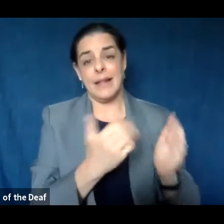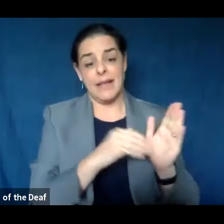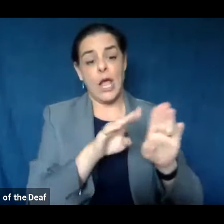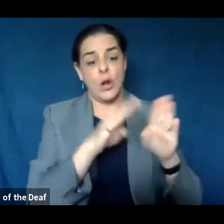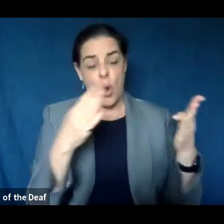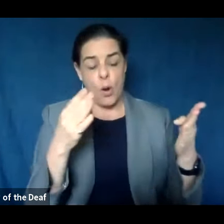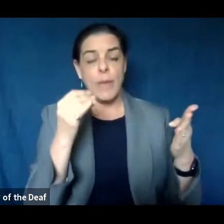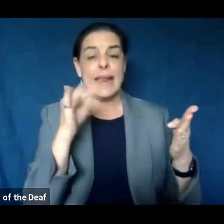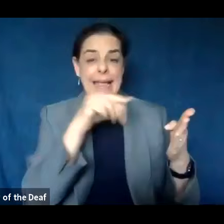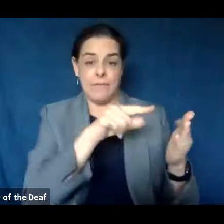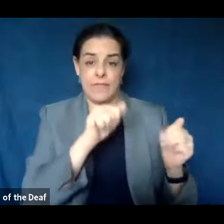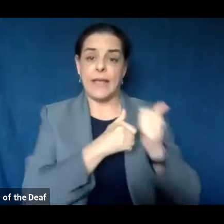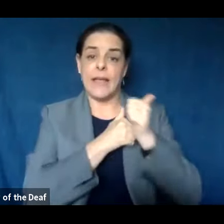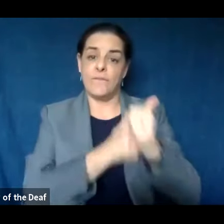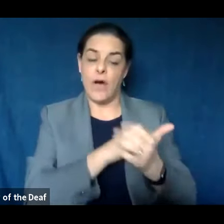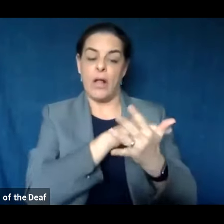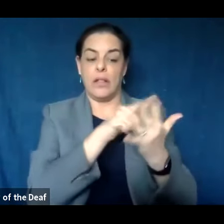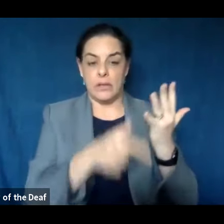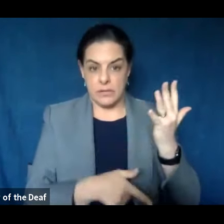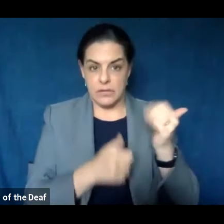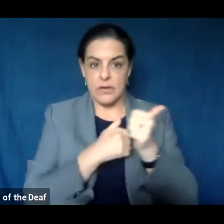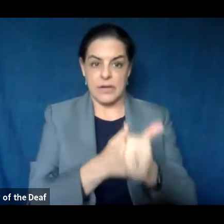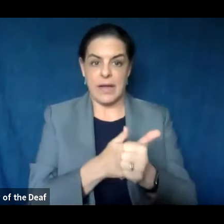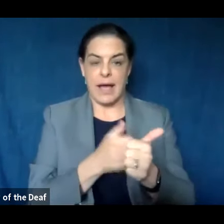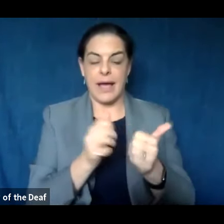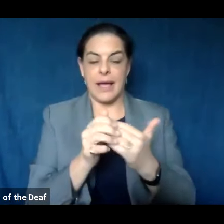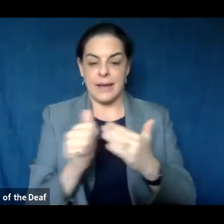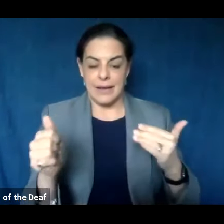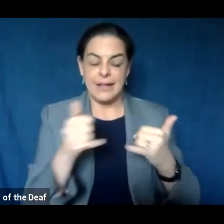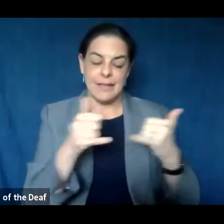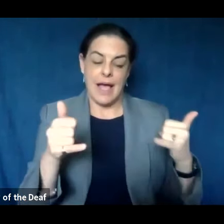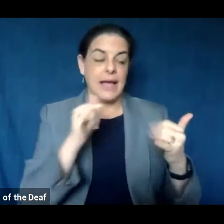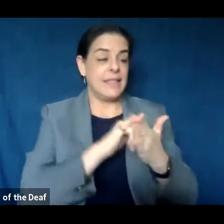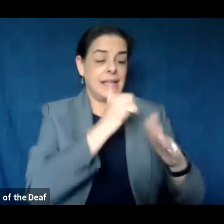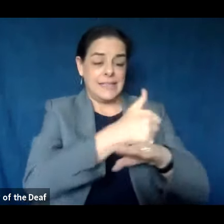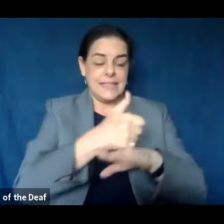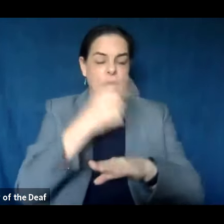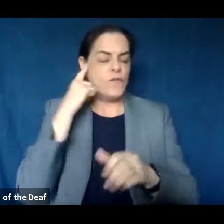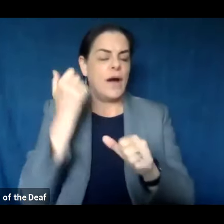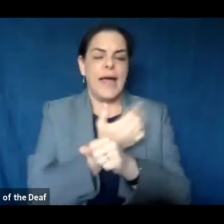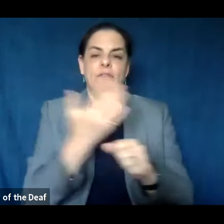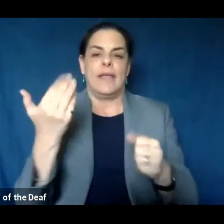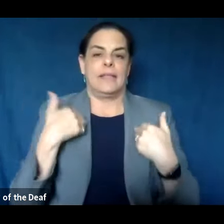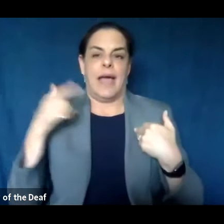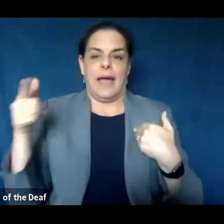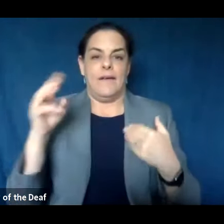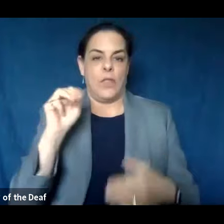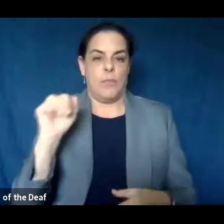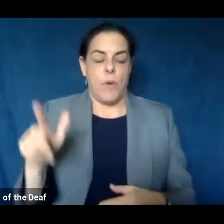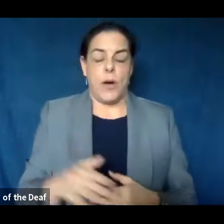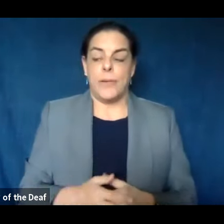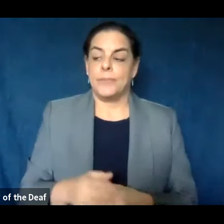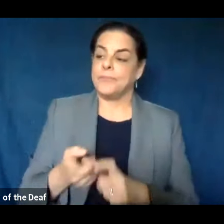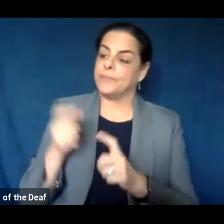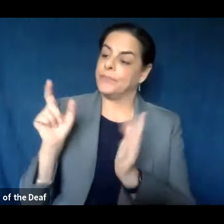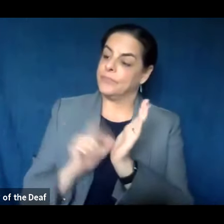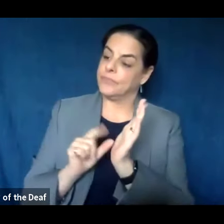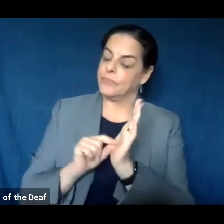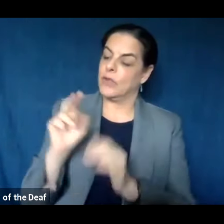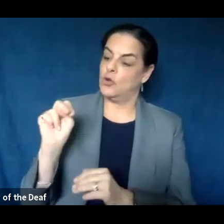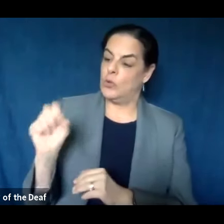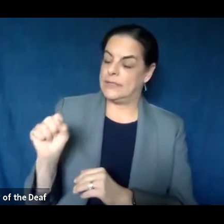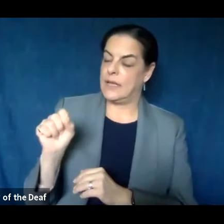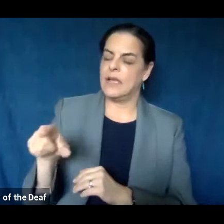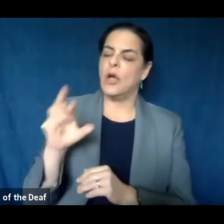if they're able to follow the guidelines that are set forth for all the different things they have in the mall. From the Sentinel, the reopening